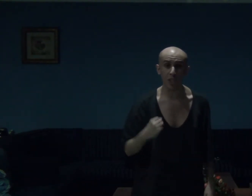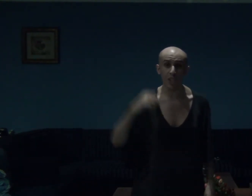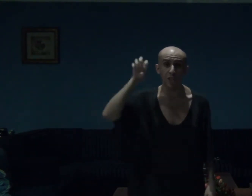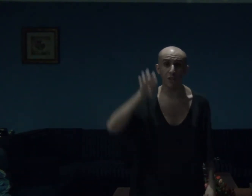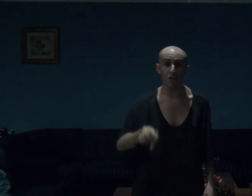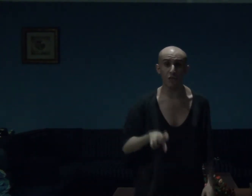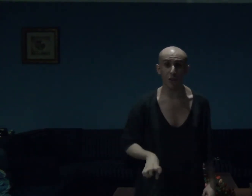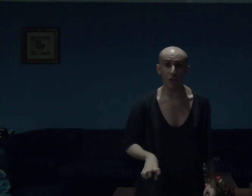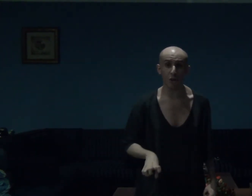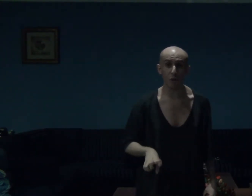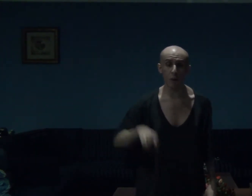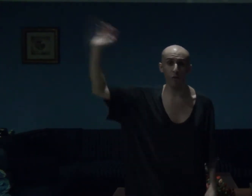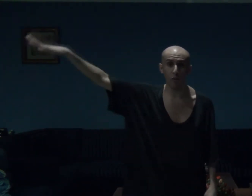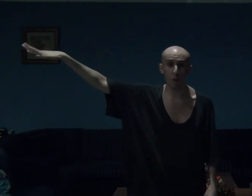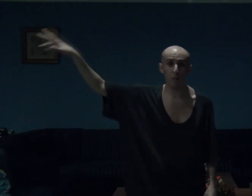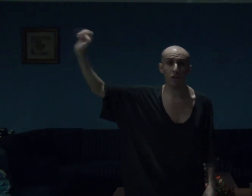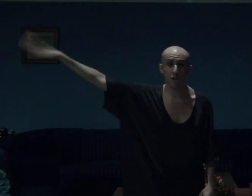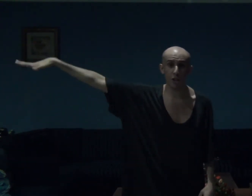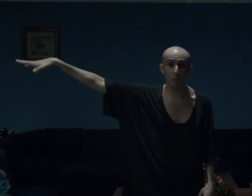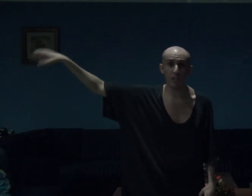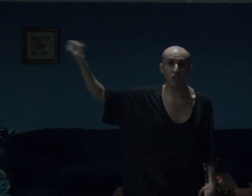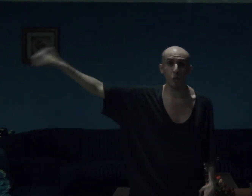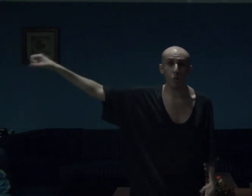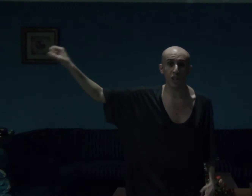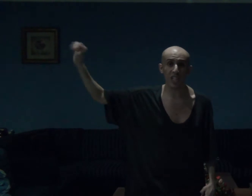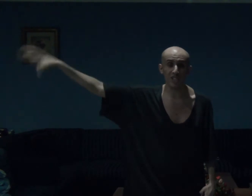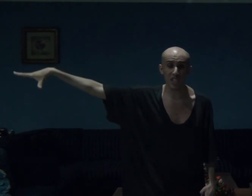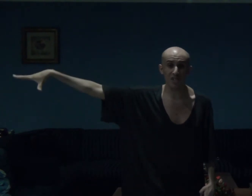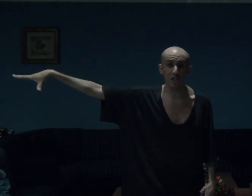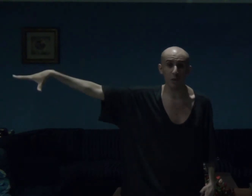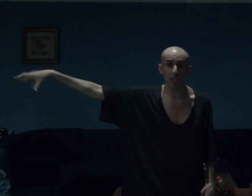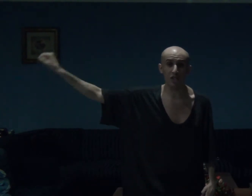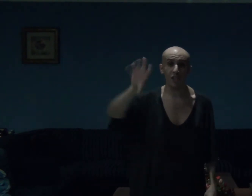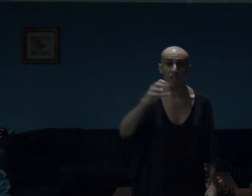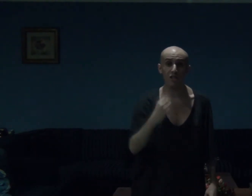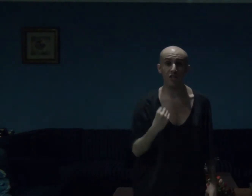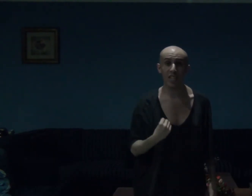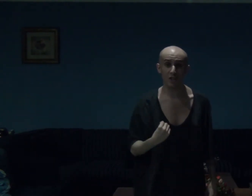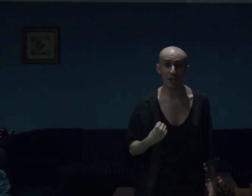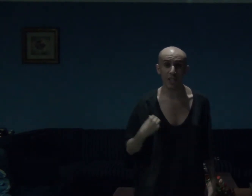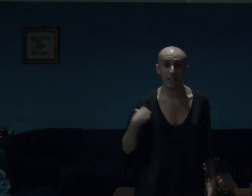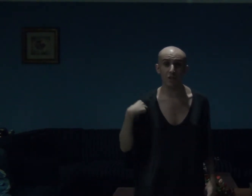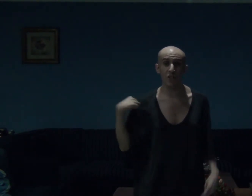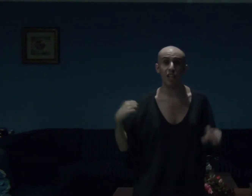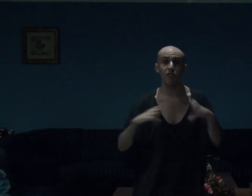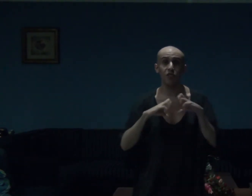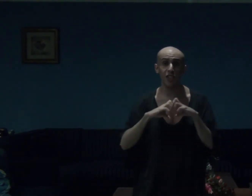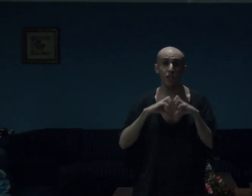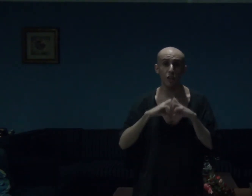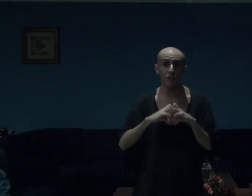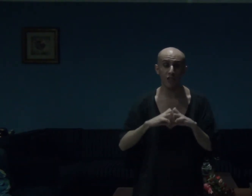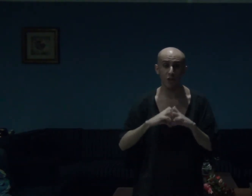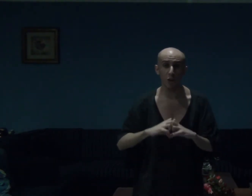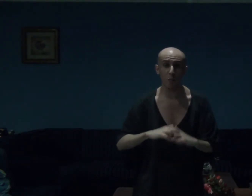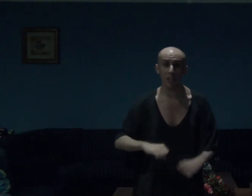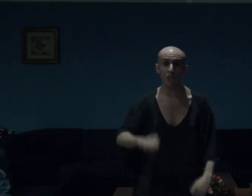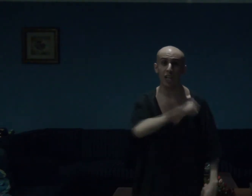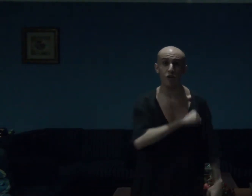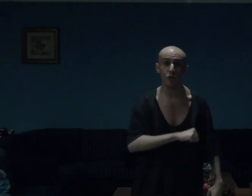in this volume of Robert Kirkman's The Walking Dead series. It is, guys and gals, and I fucking love it so much. I do.